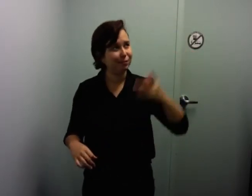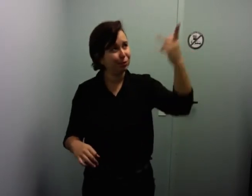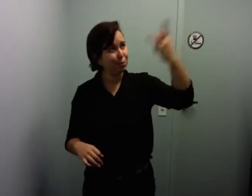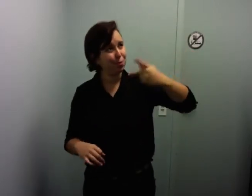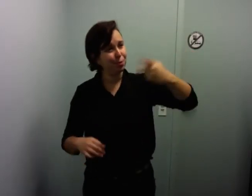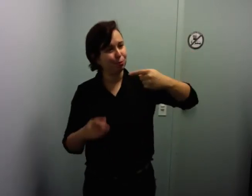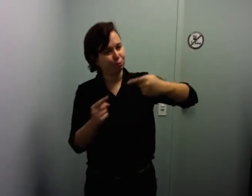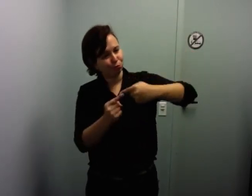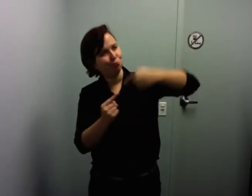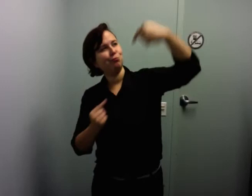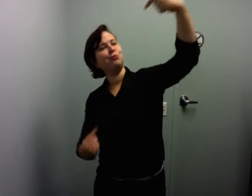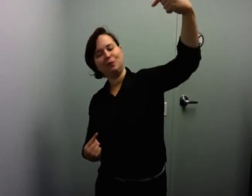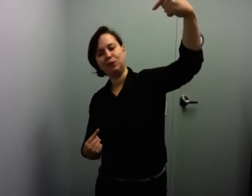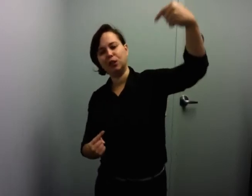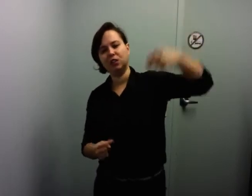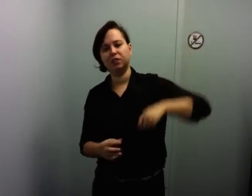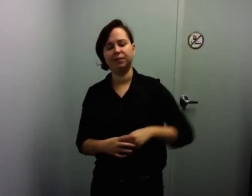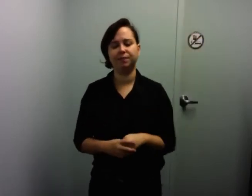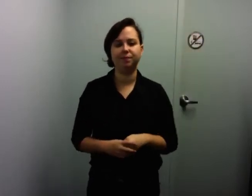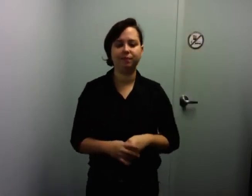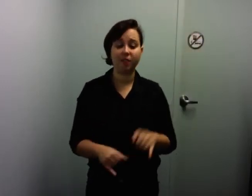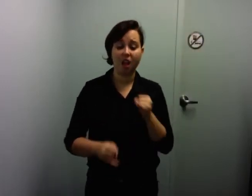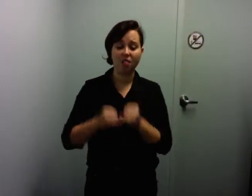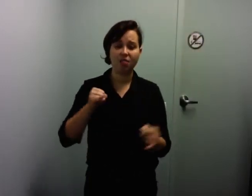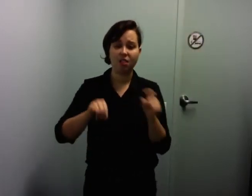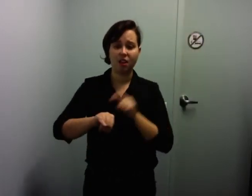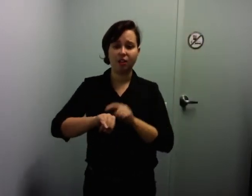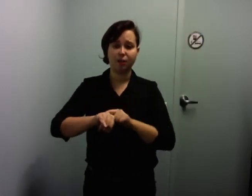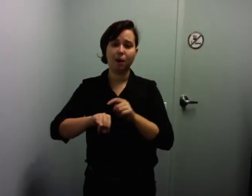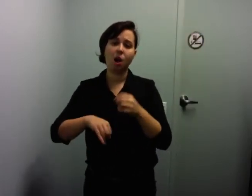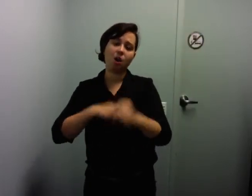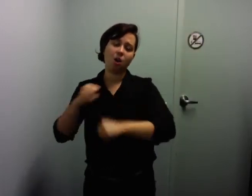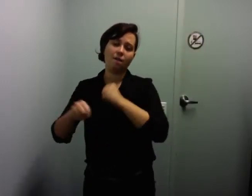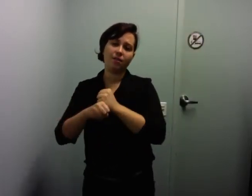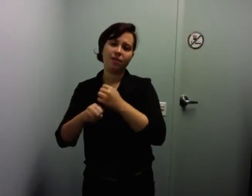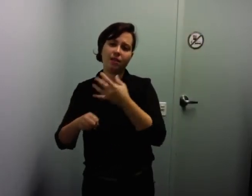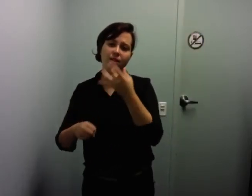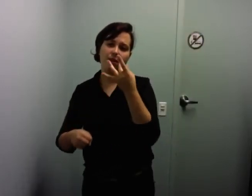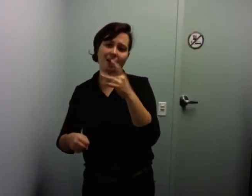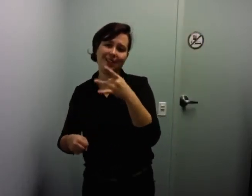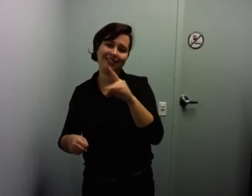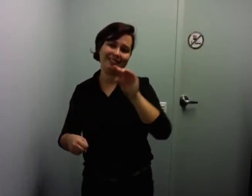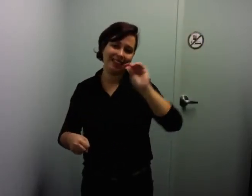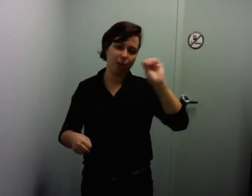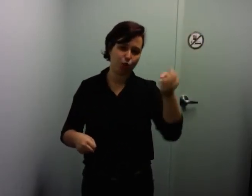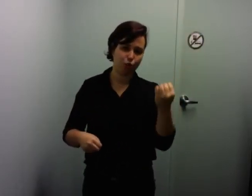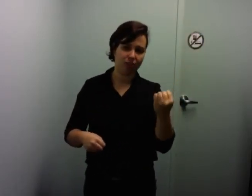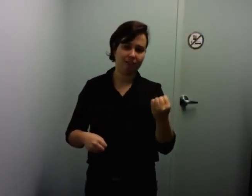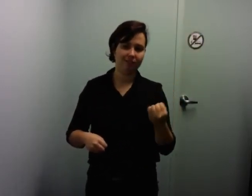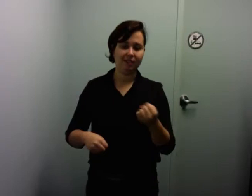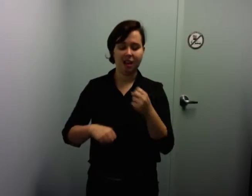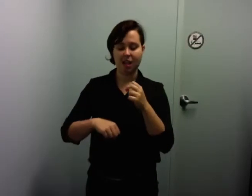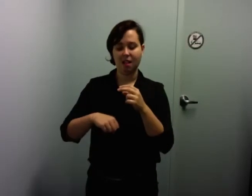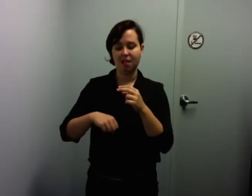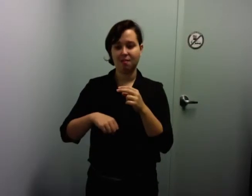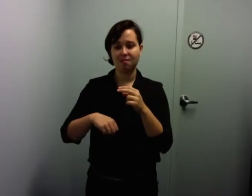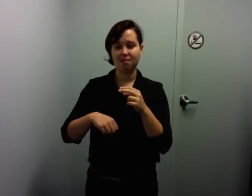Throughout the last part of the 1800s, we filled in the nation. Now, at that point, all ranges